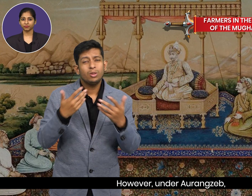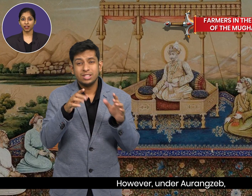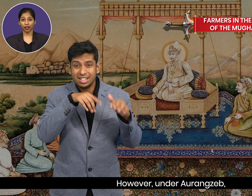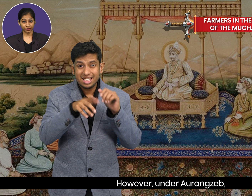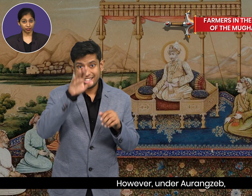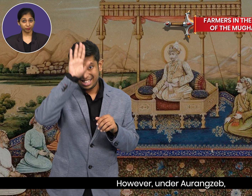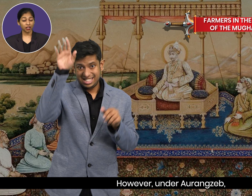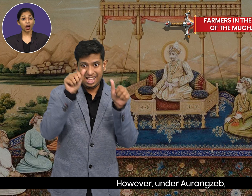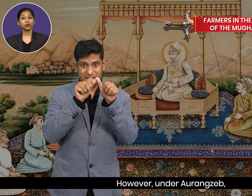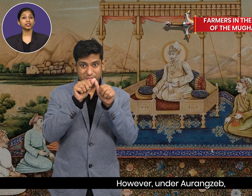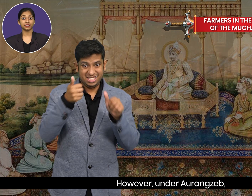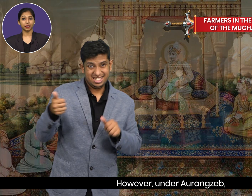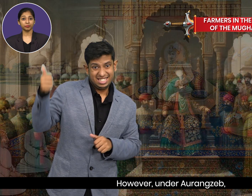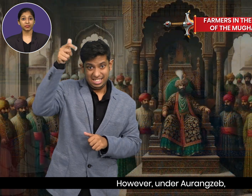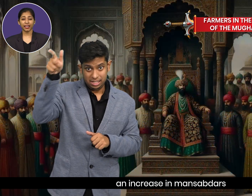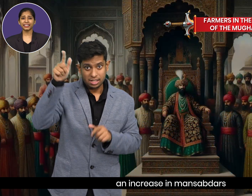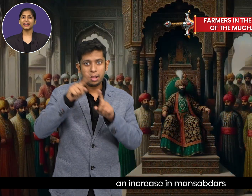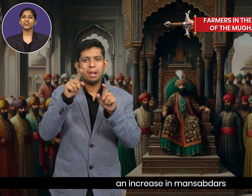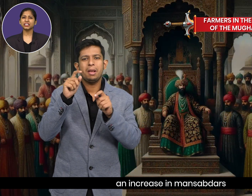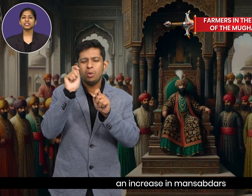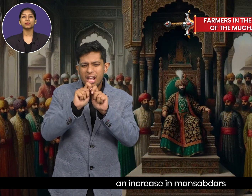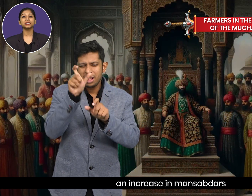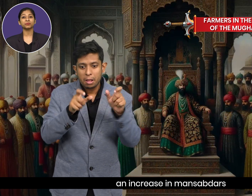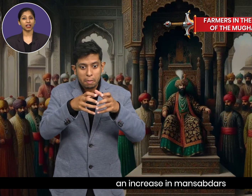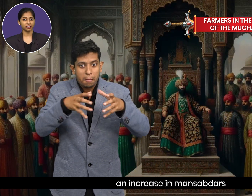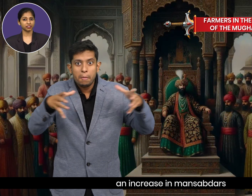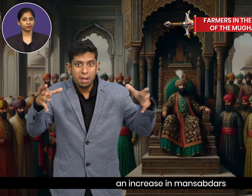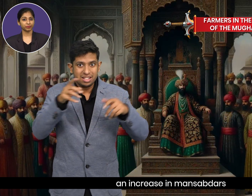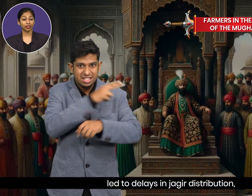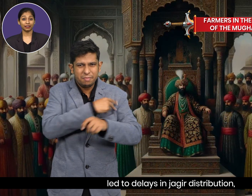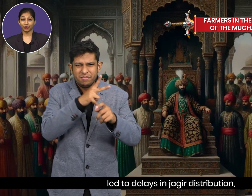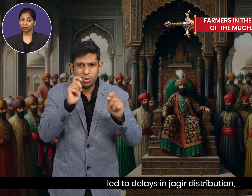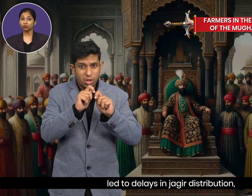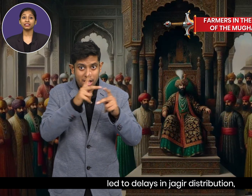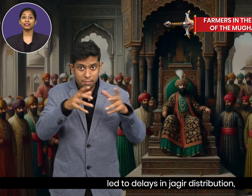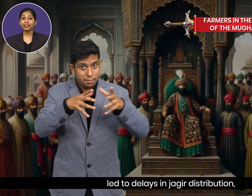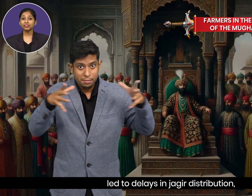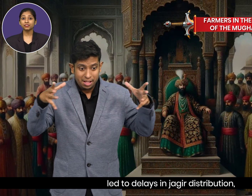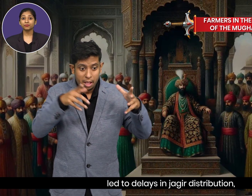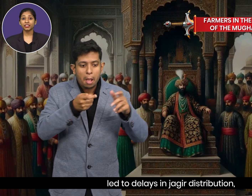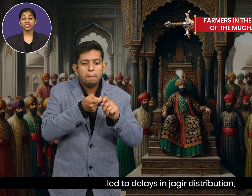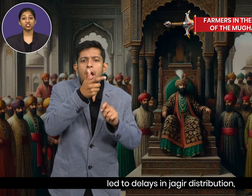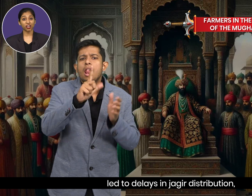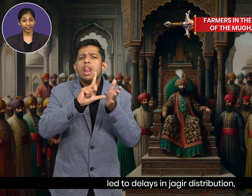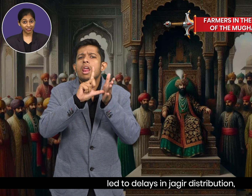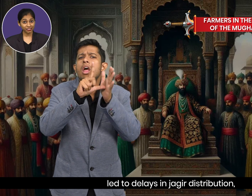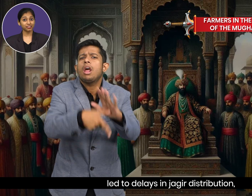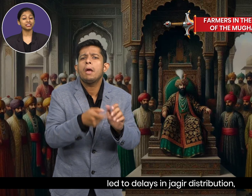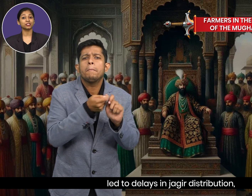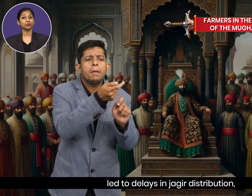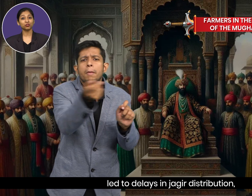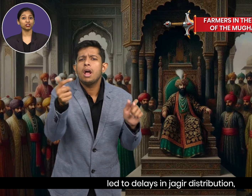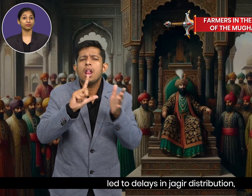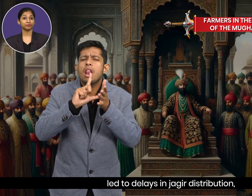However, under Aurangzeb, an increase in Mansabdars led to delays in